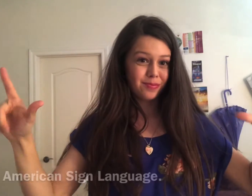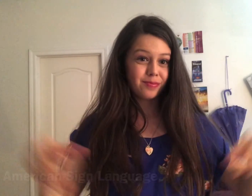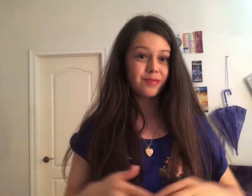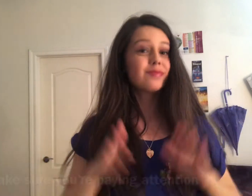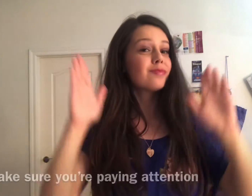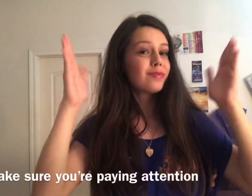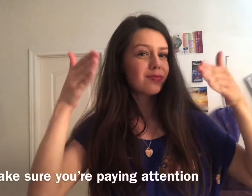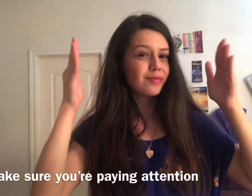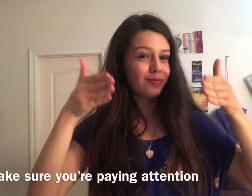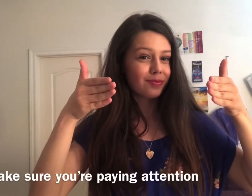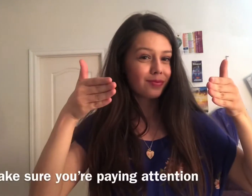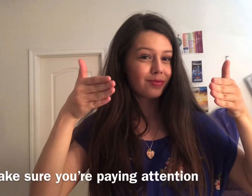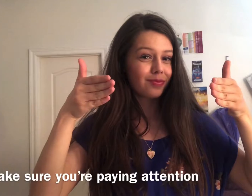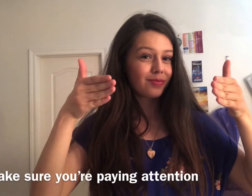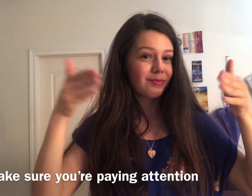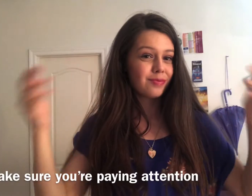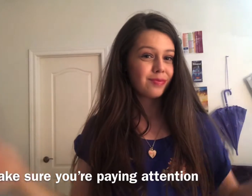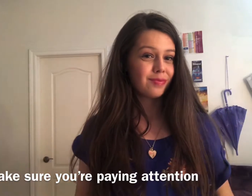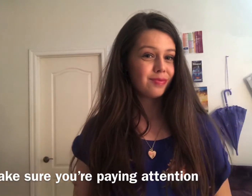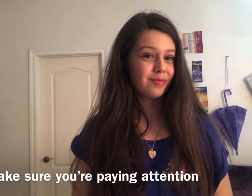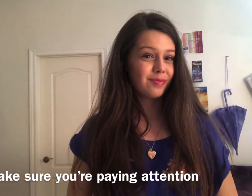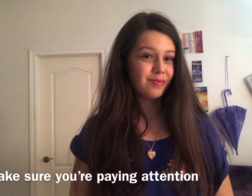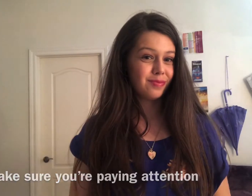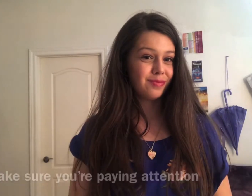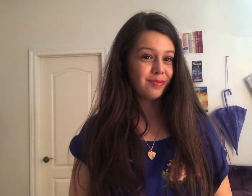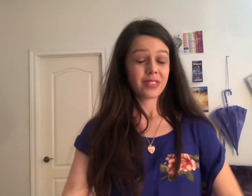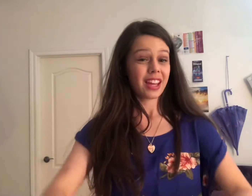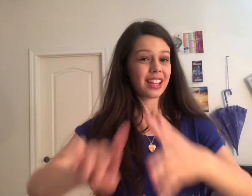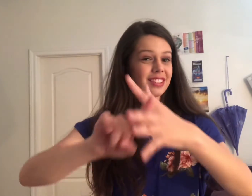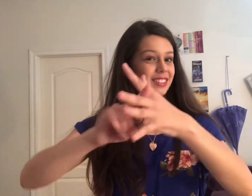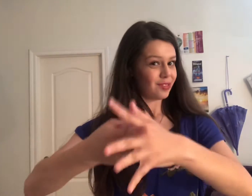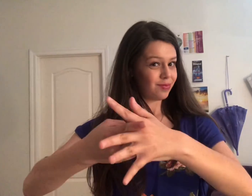Language. So be sure you're paying attention. Let's get started.